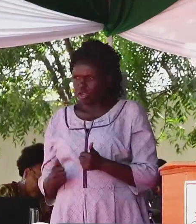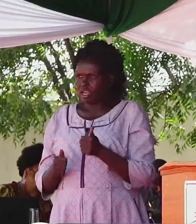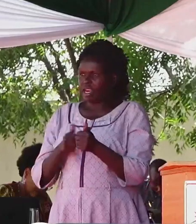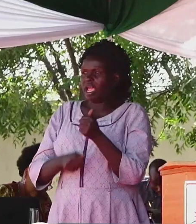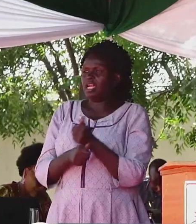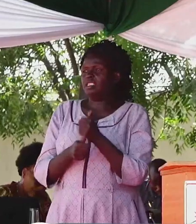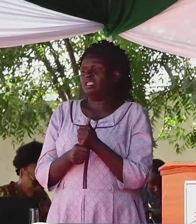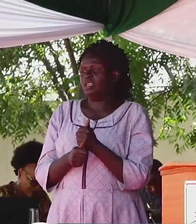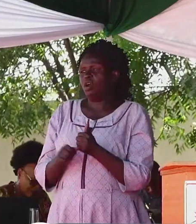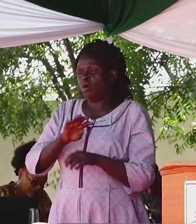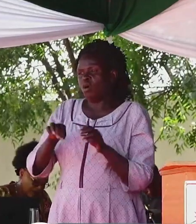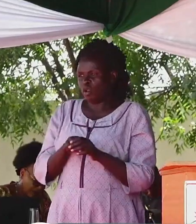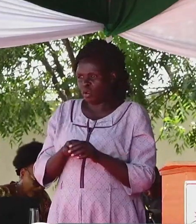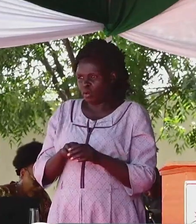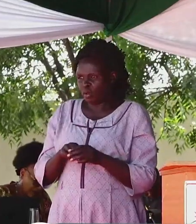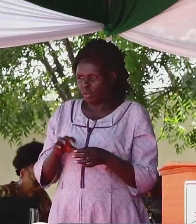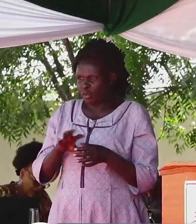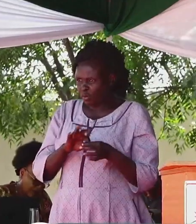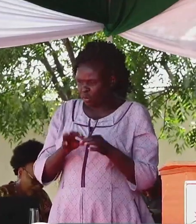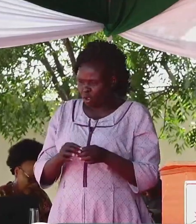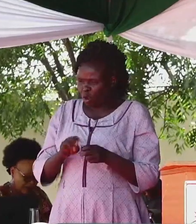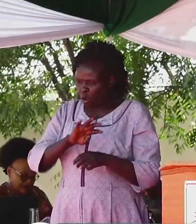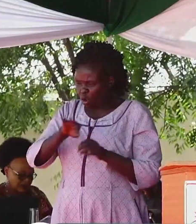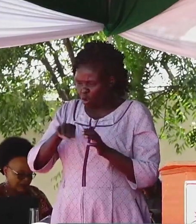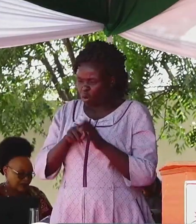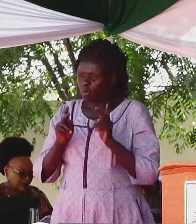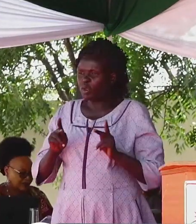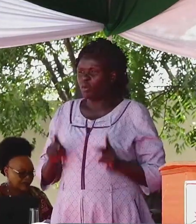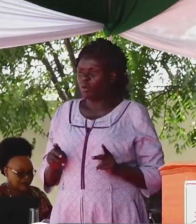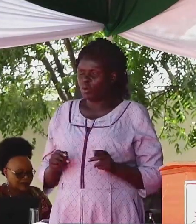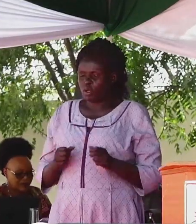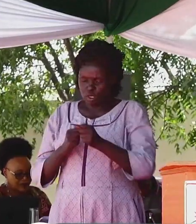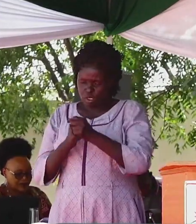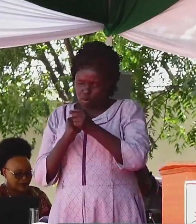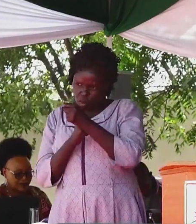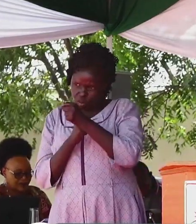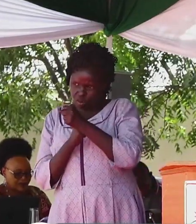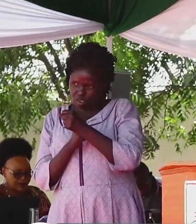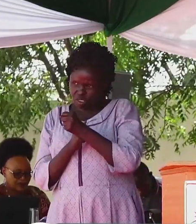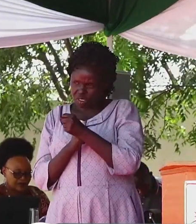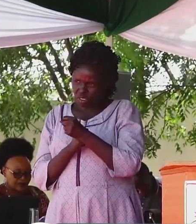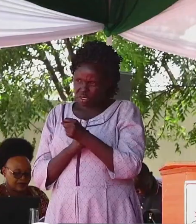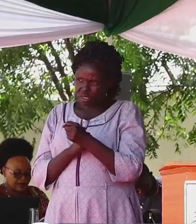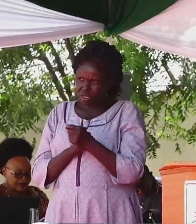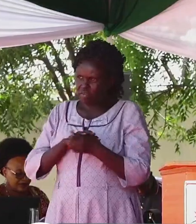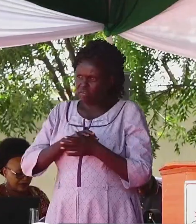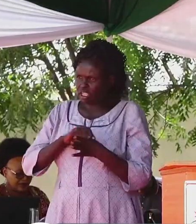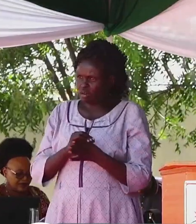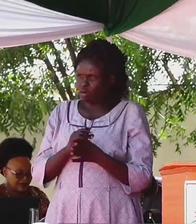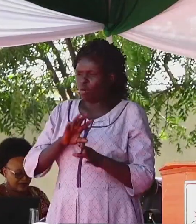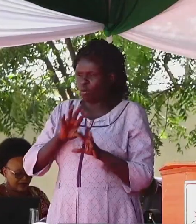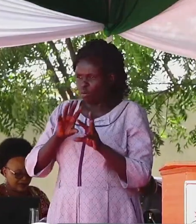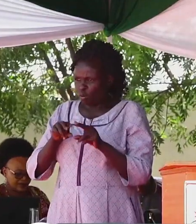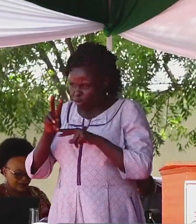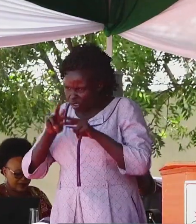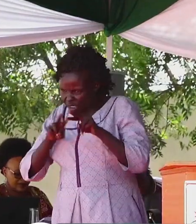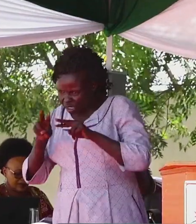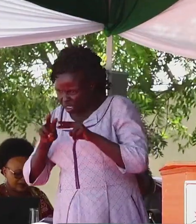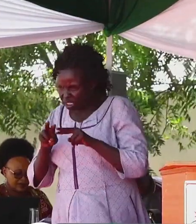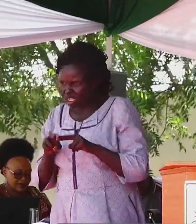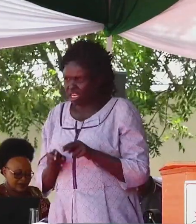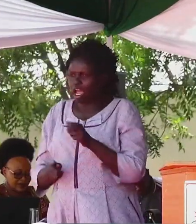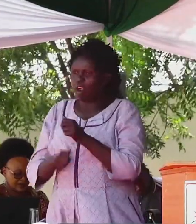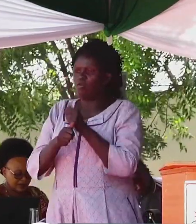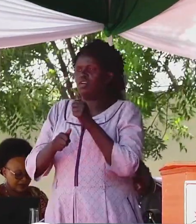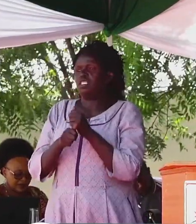warrants engagement of all stakeholders to support effective monitoring and advocacy.